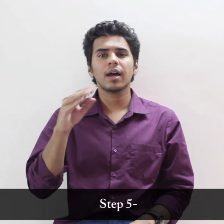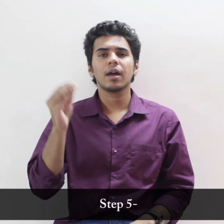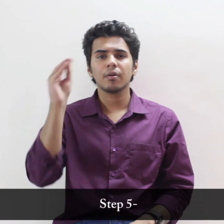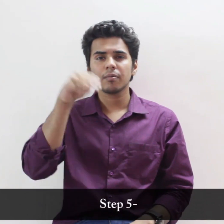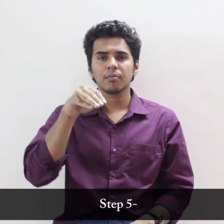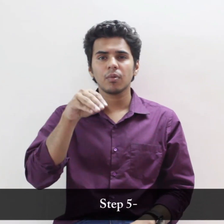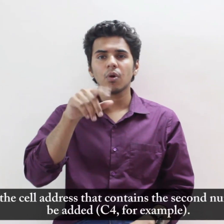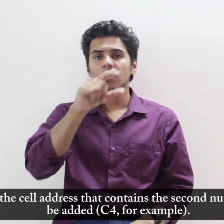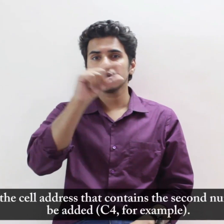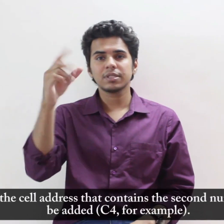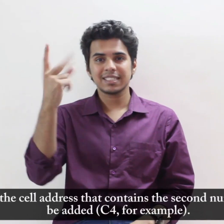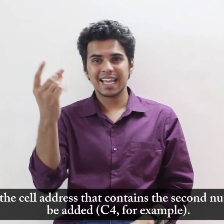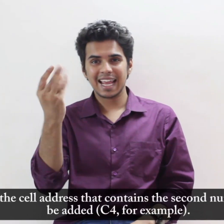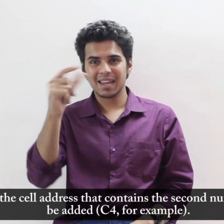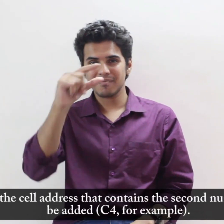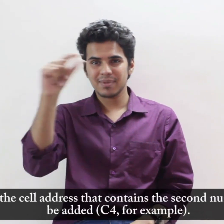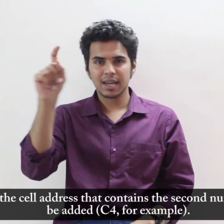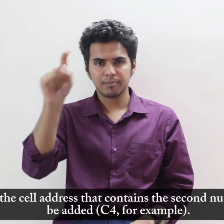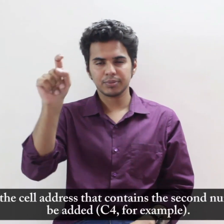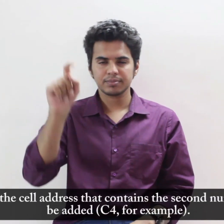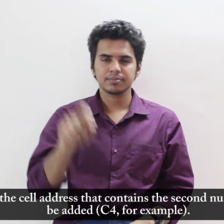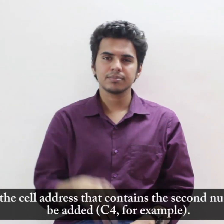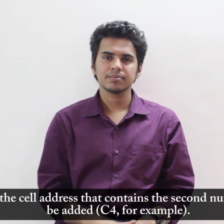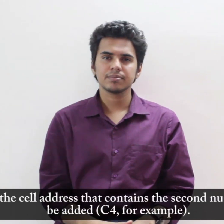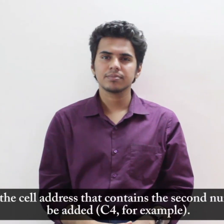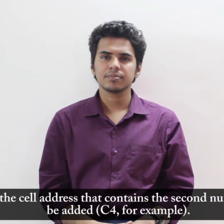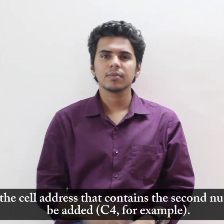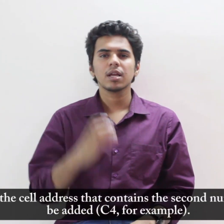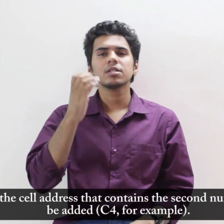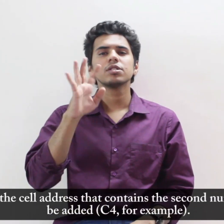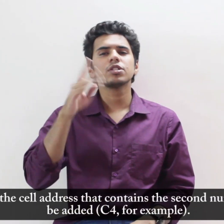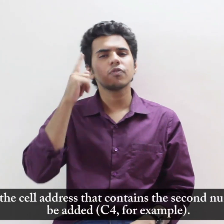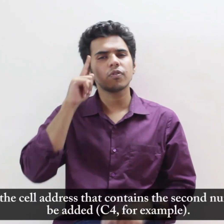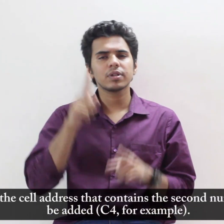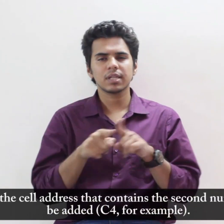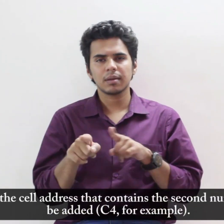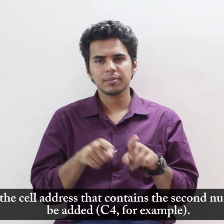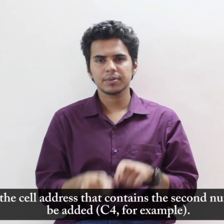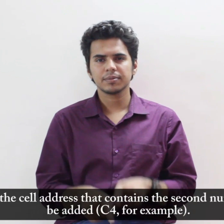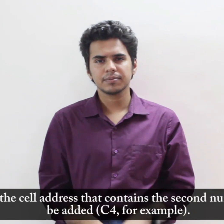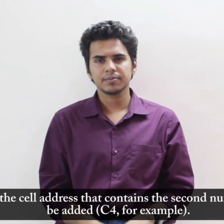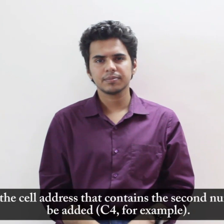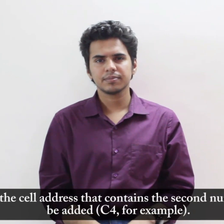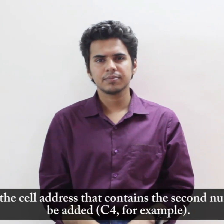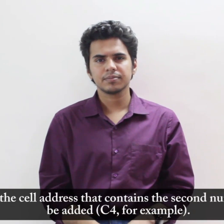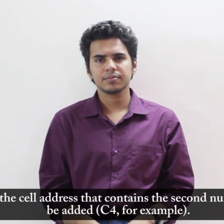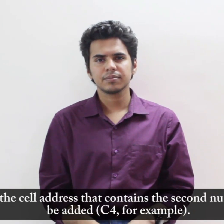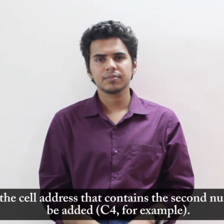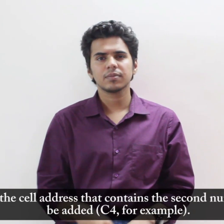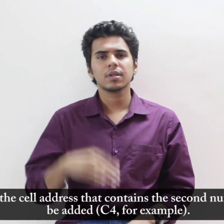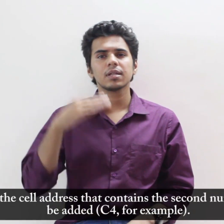Step 5. Type the cell address that contains the second number to be added, C4 for